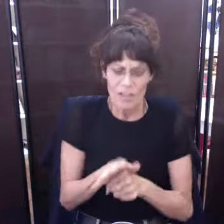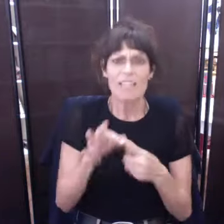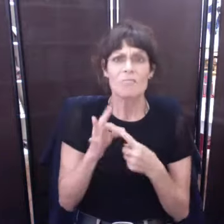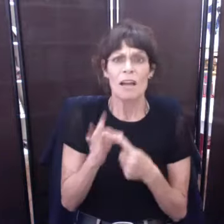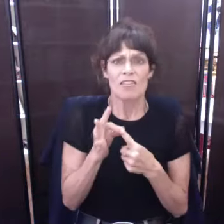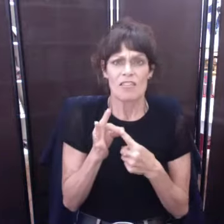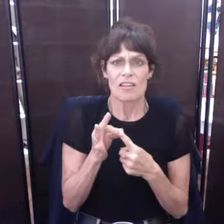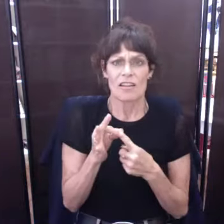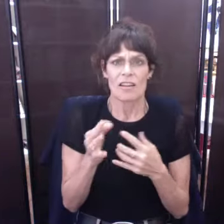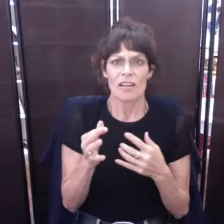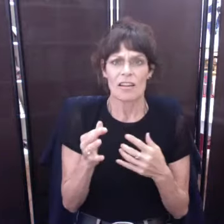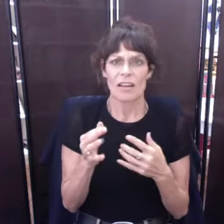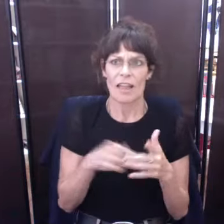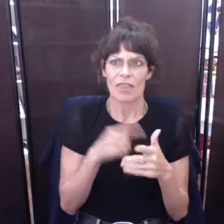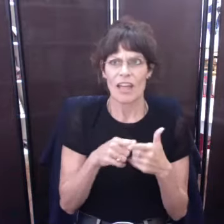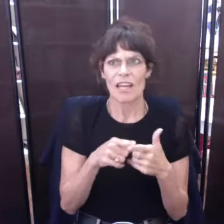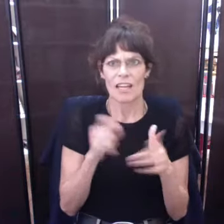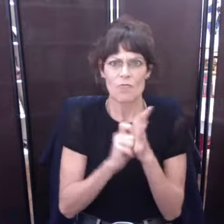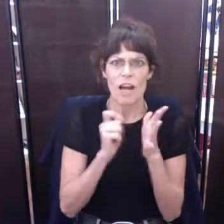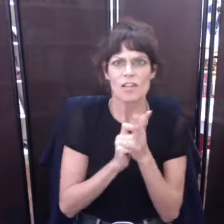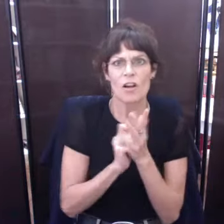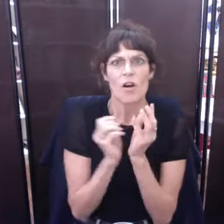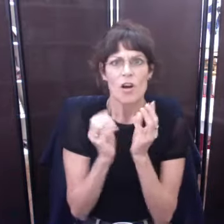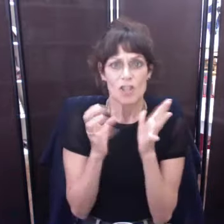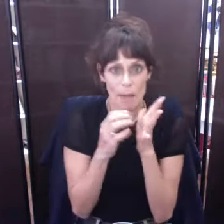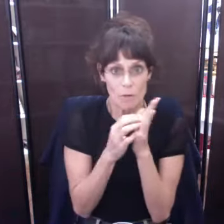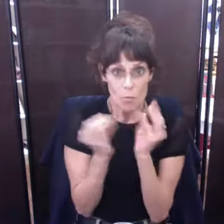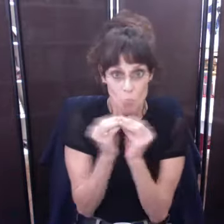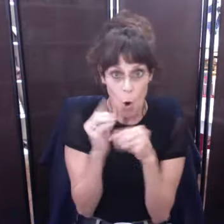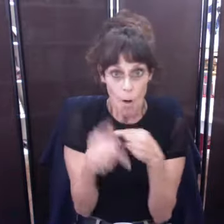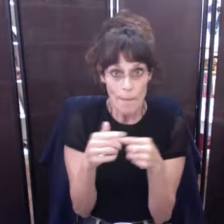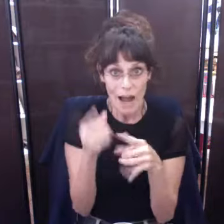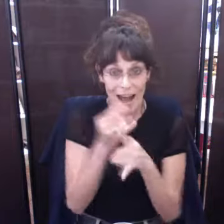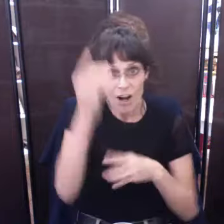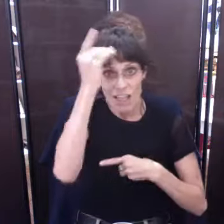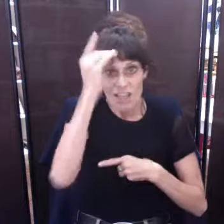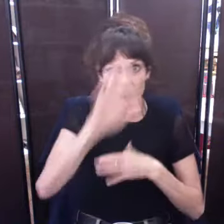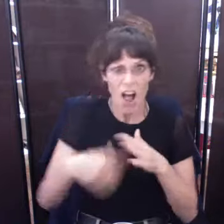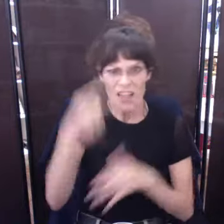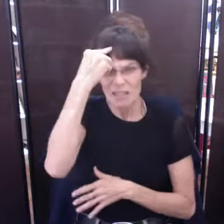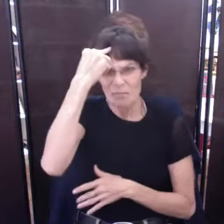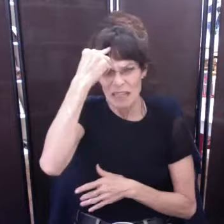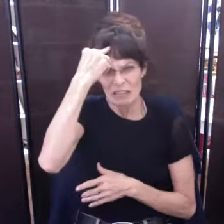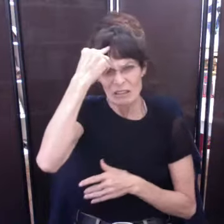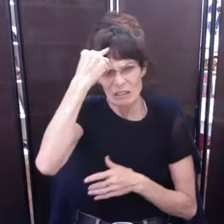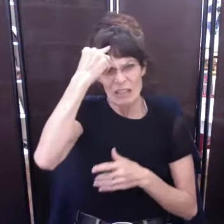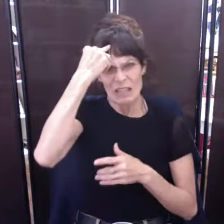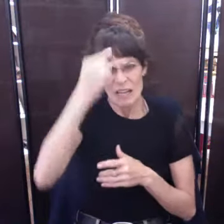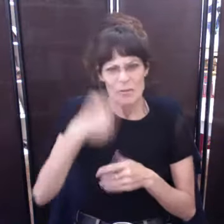And then he gets into this thing about more about alcoholism and how there's all these mental twists and we're going to have blank spots and we have to be aware